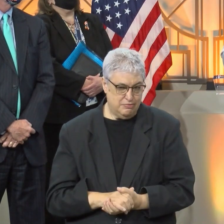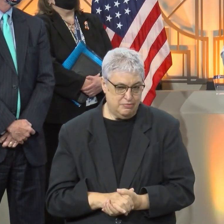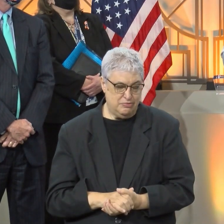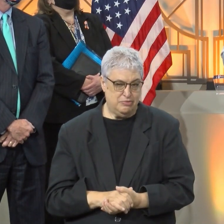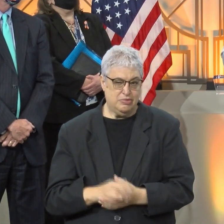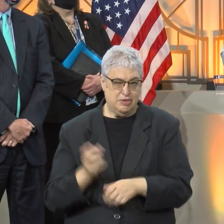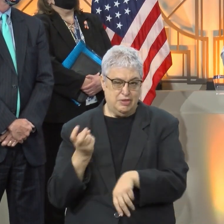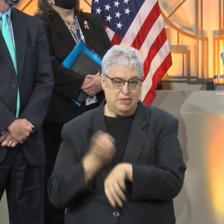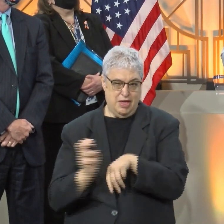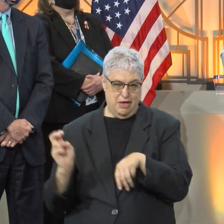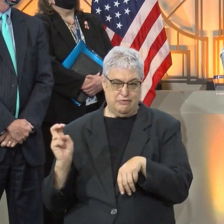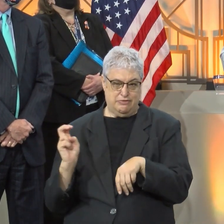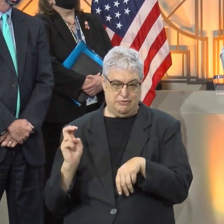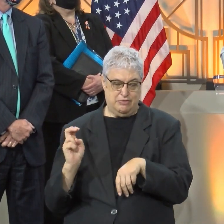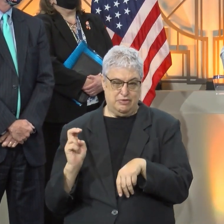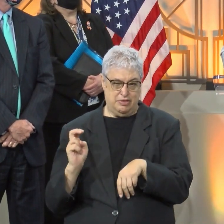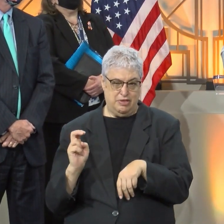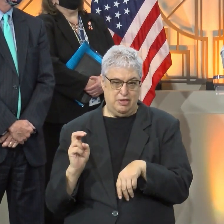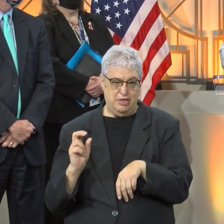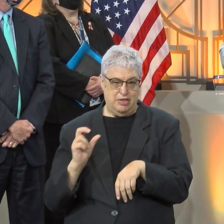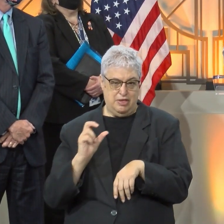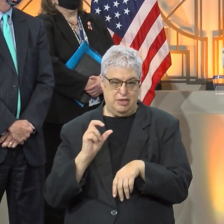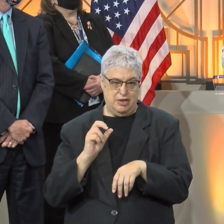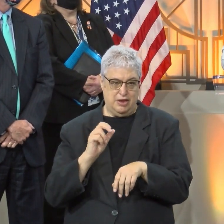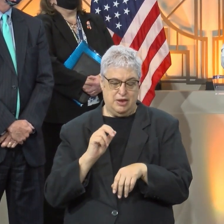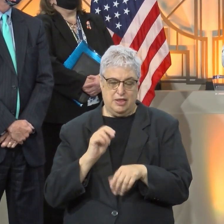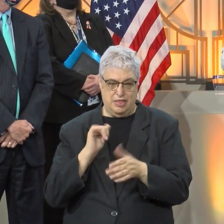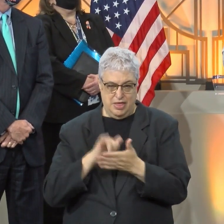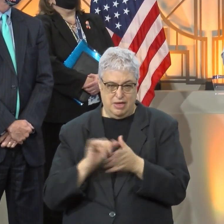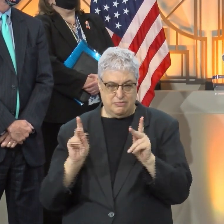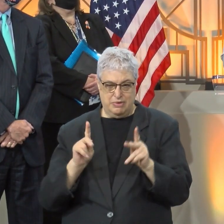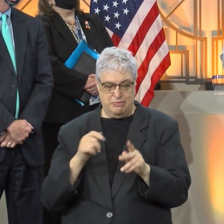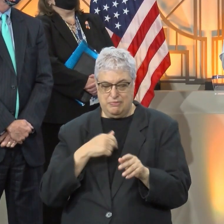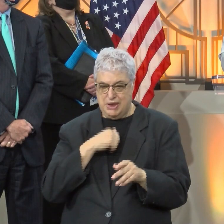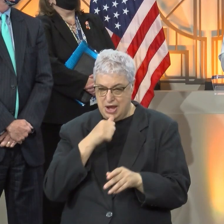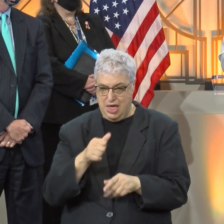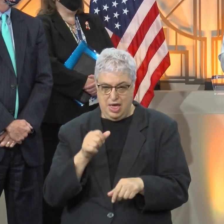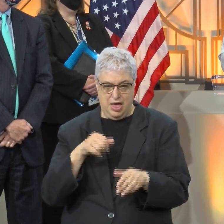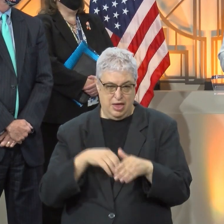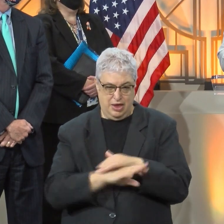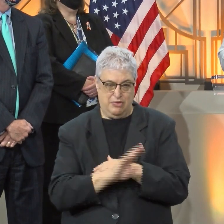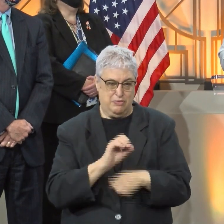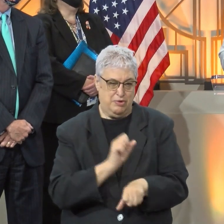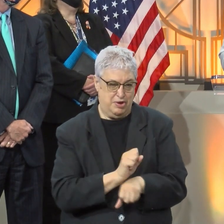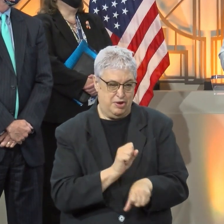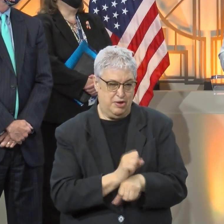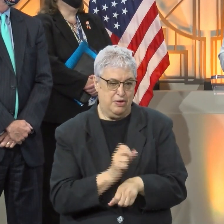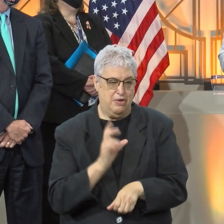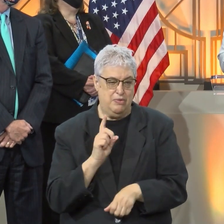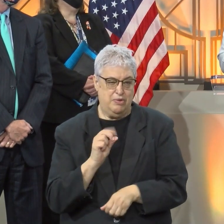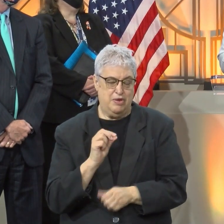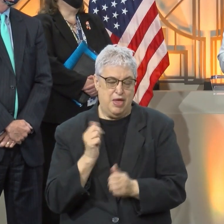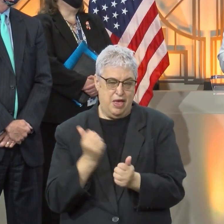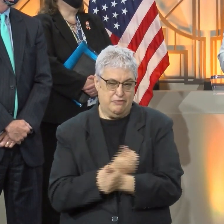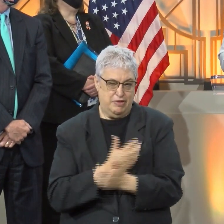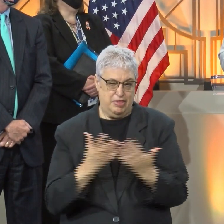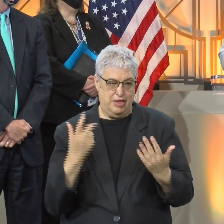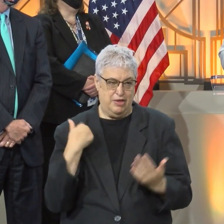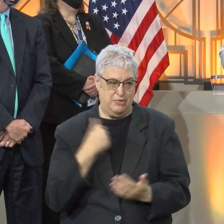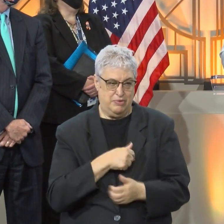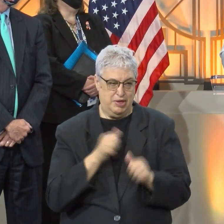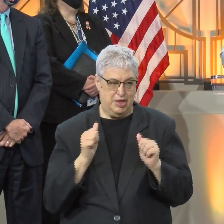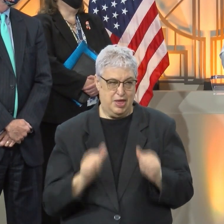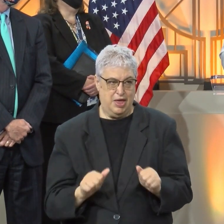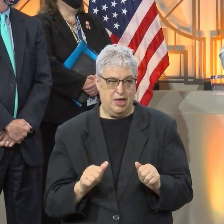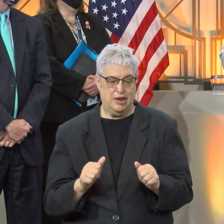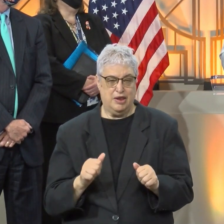Very difficult to staff when you have that many people sidelined. But we're doing everything we can to ensure that